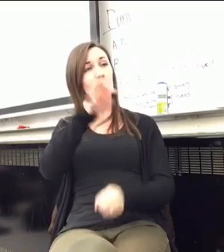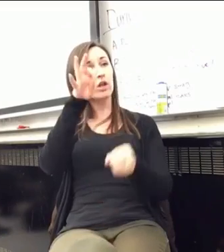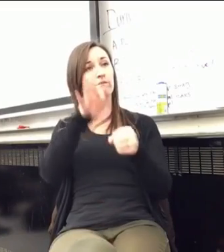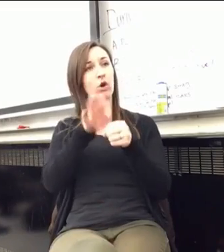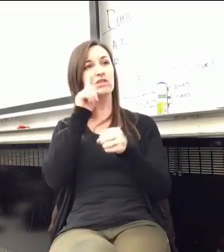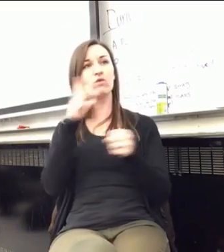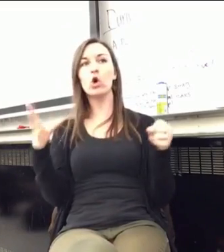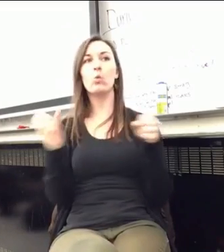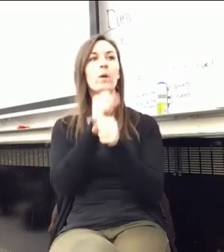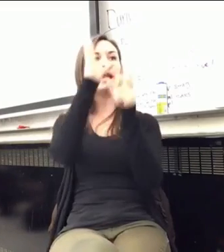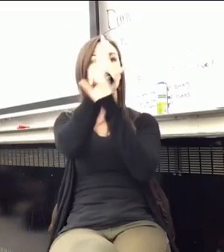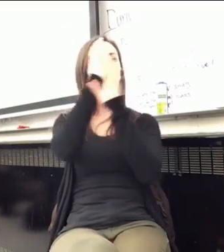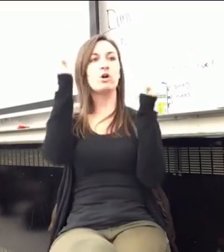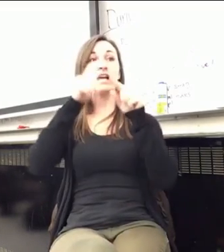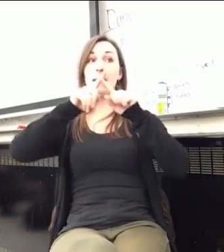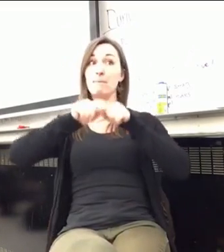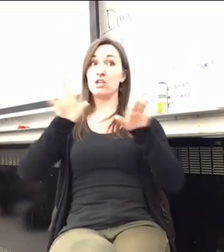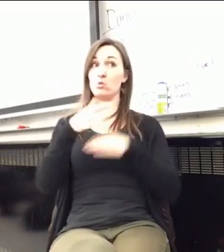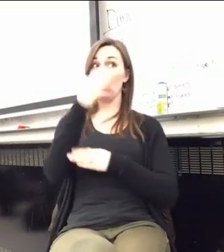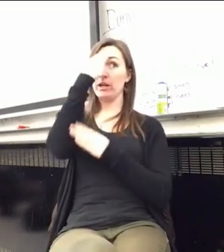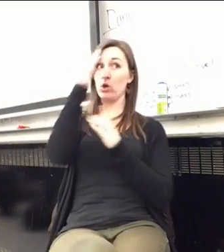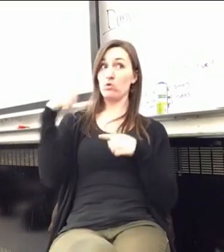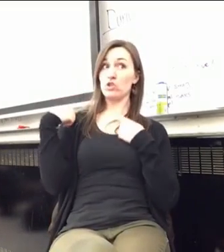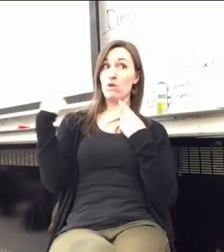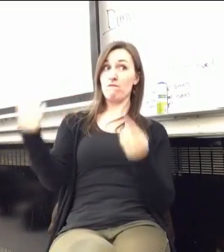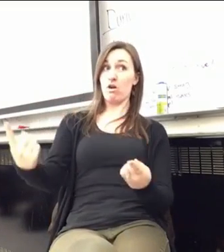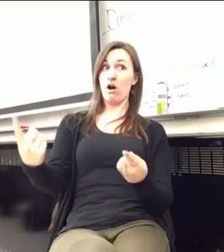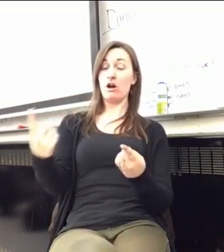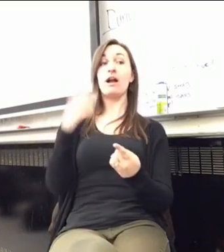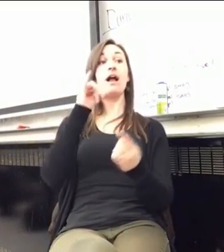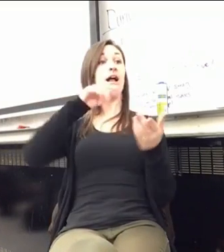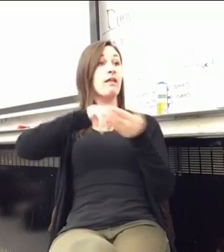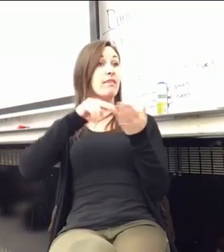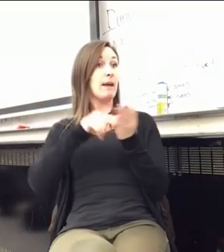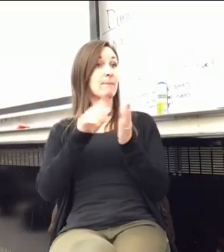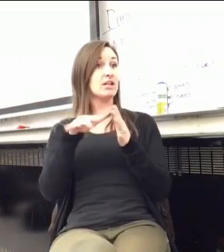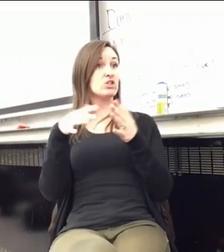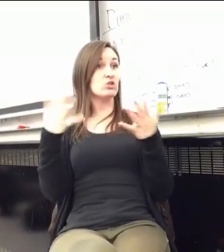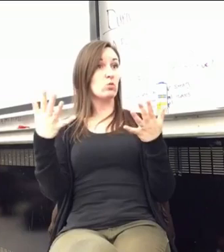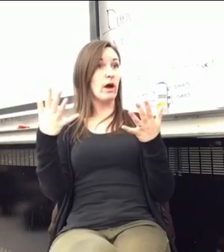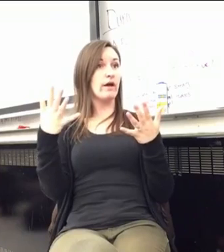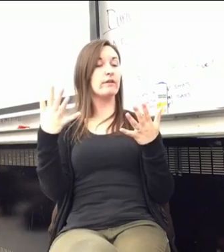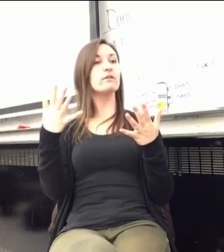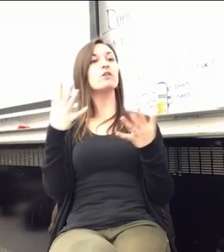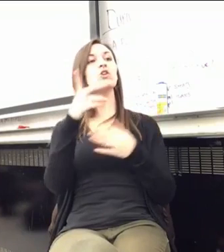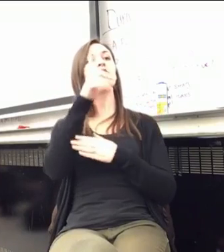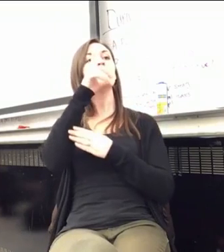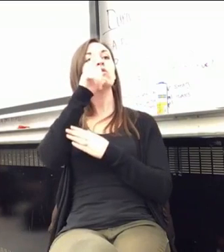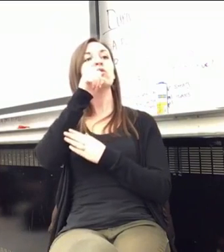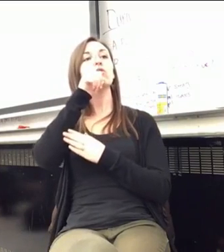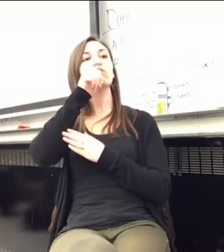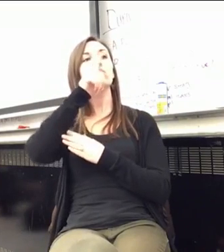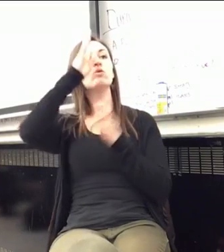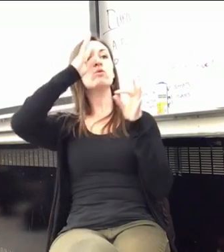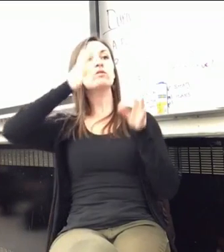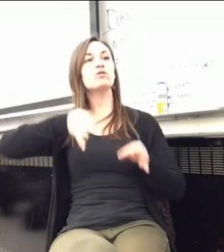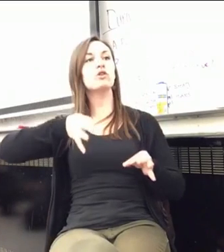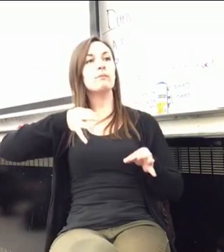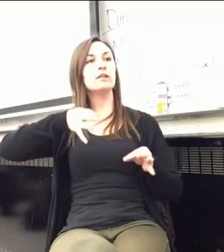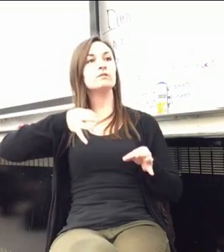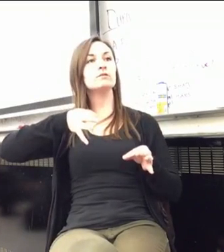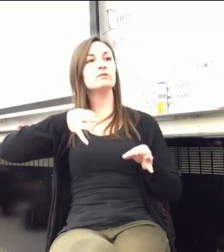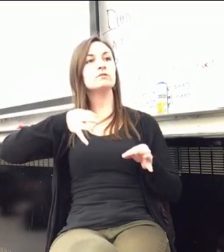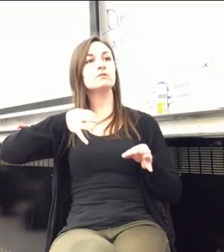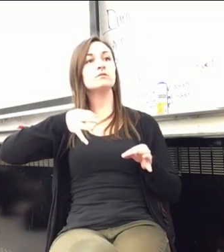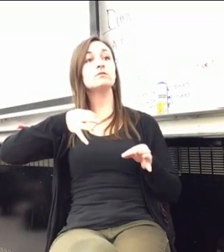presidency. Based on what we know so far in this class, that means that it goes to who to determine the president?